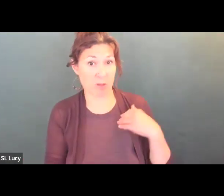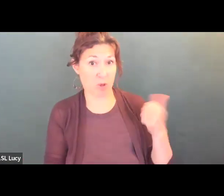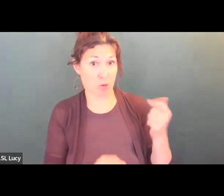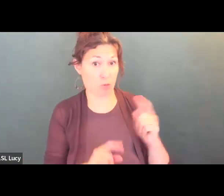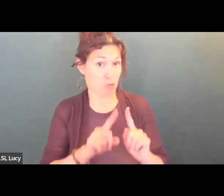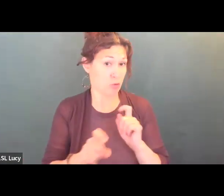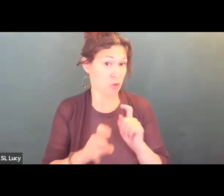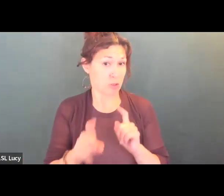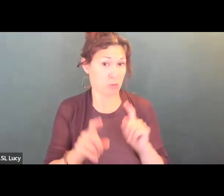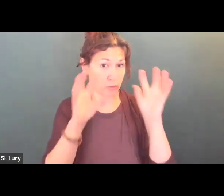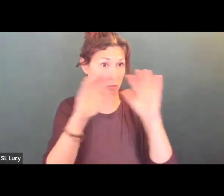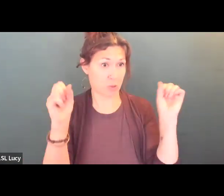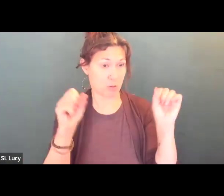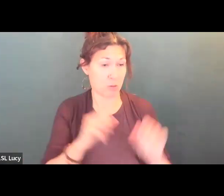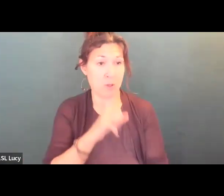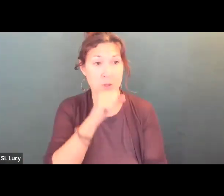Okay, thank you.